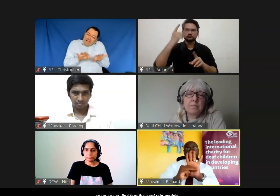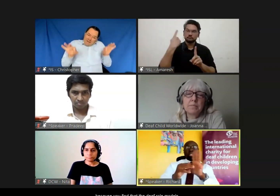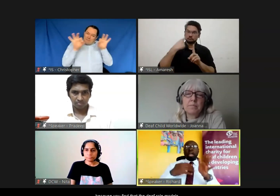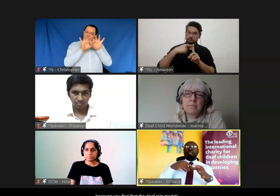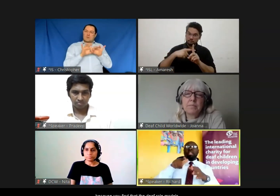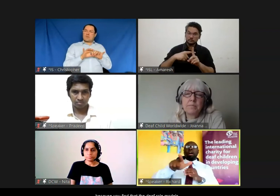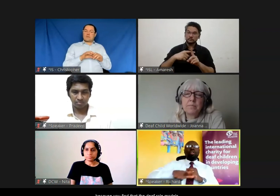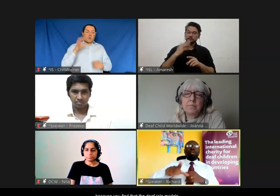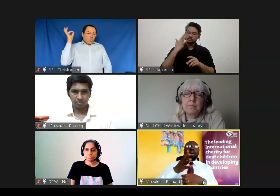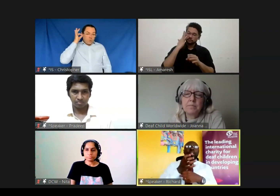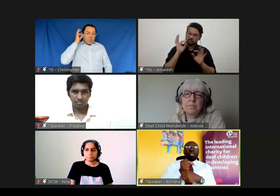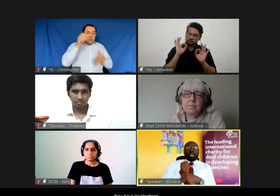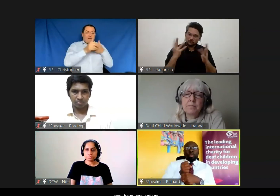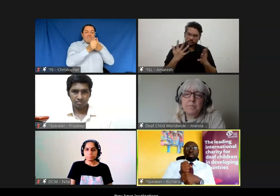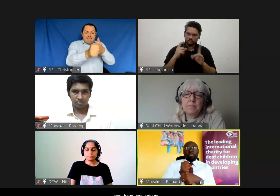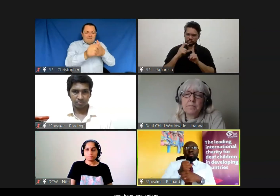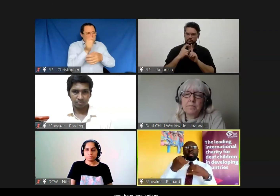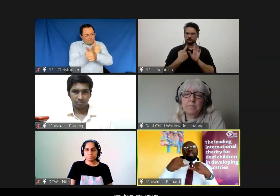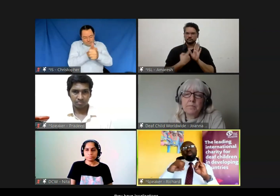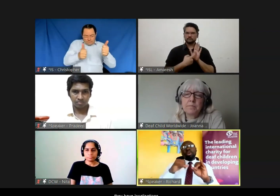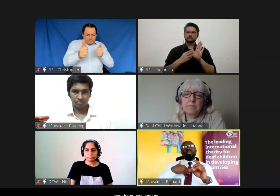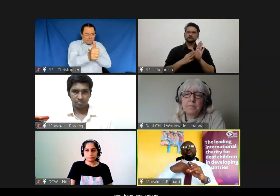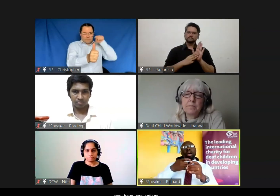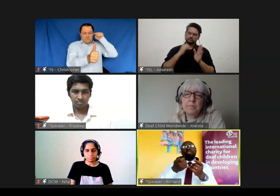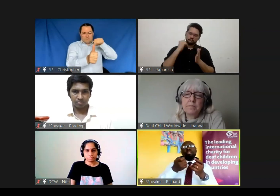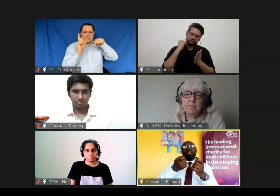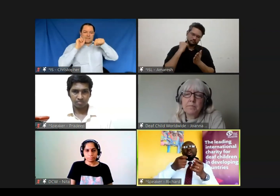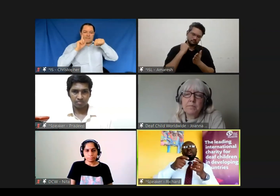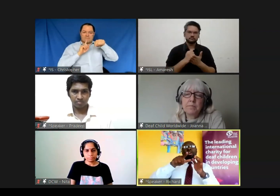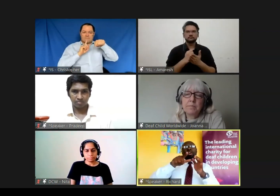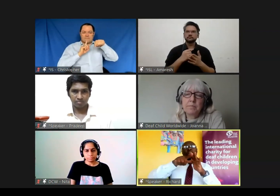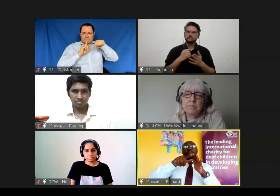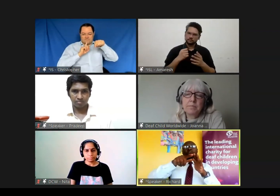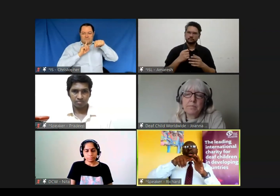you'll find that the deaf role models, they have local associations.